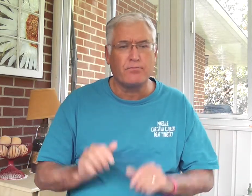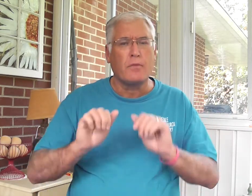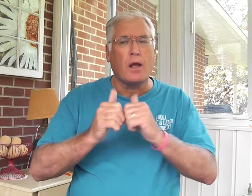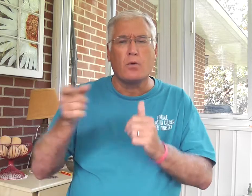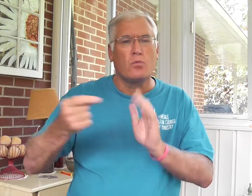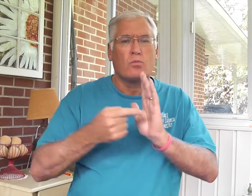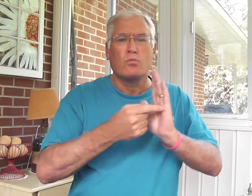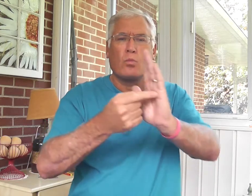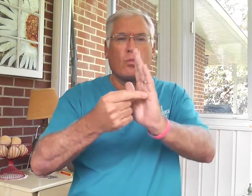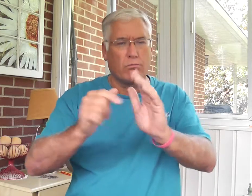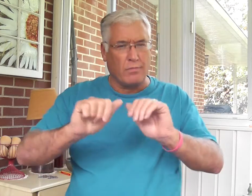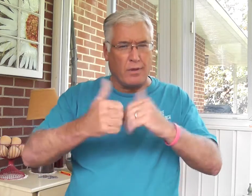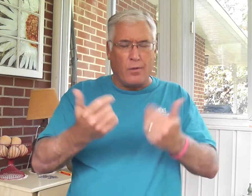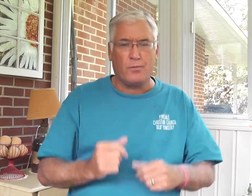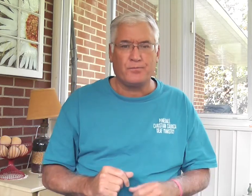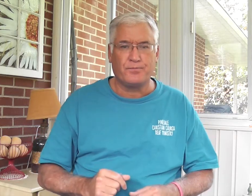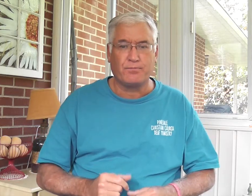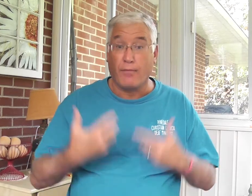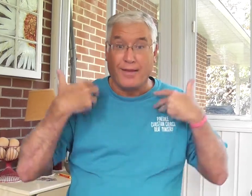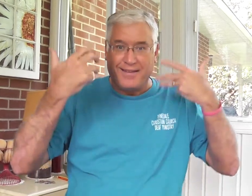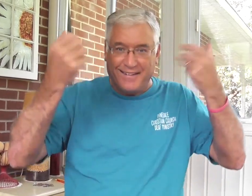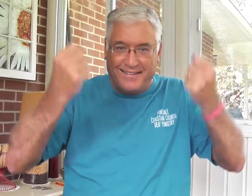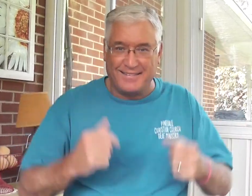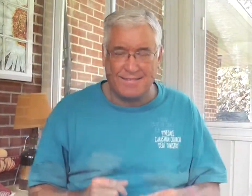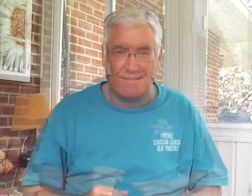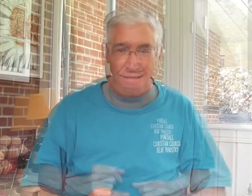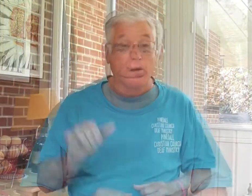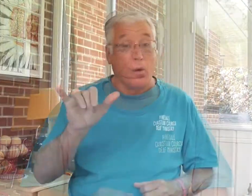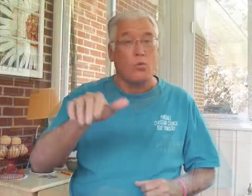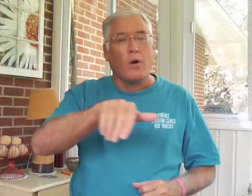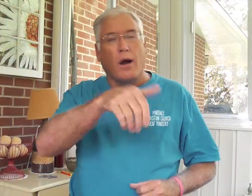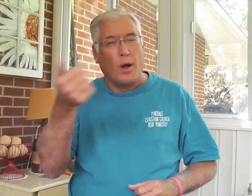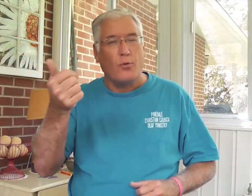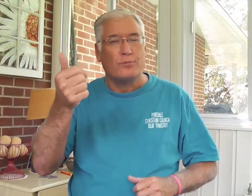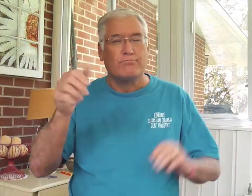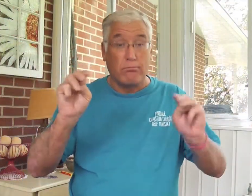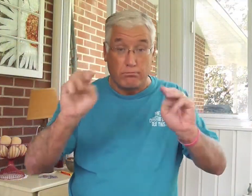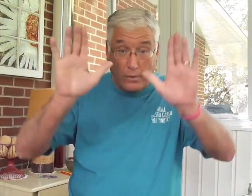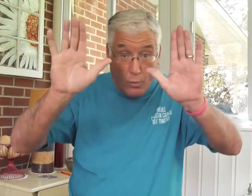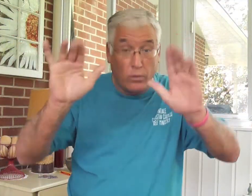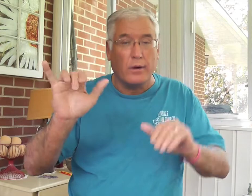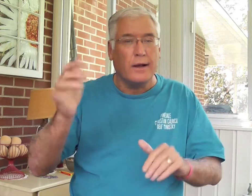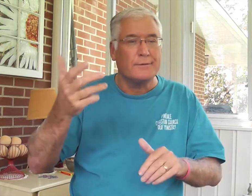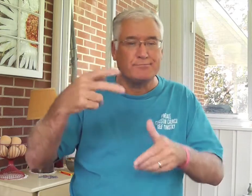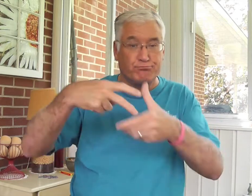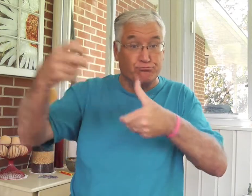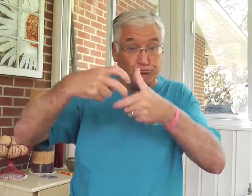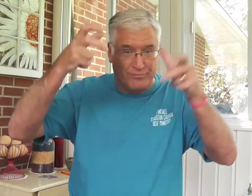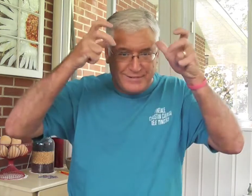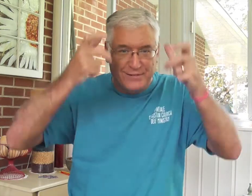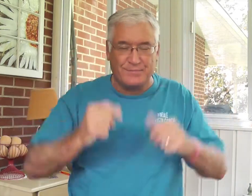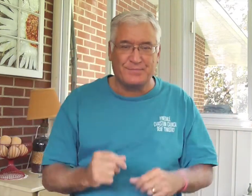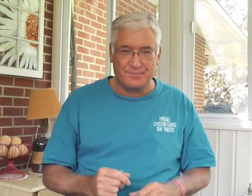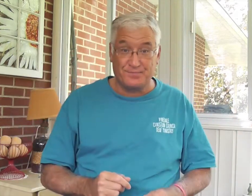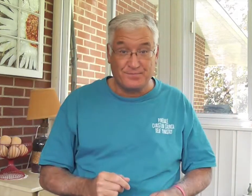is. Now, how would he do that? By healing. And he also did other miracles, like he cast out